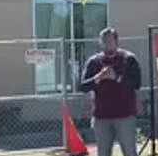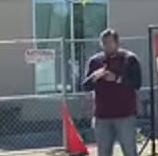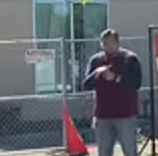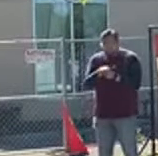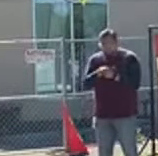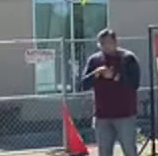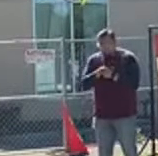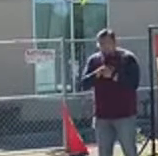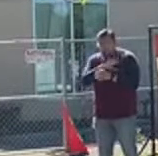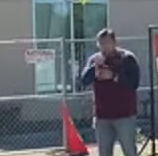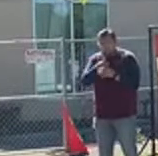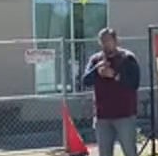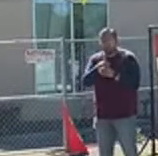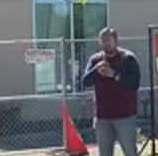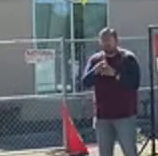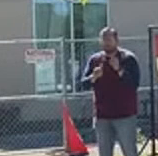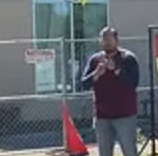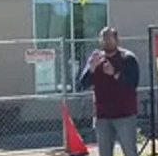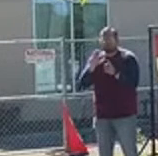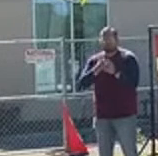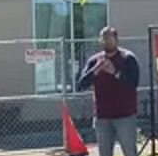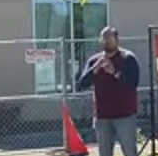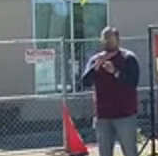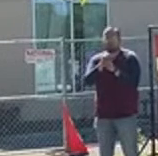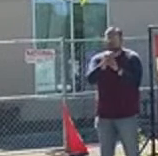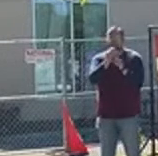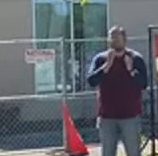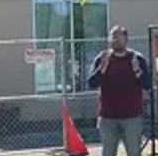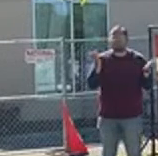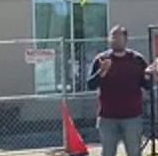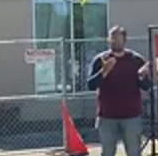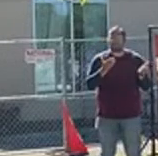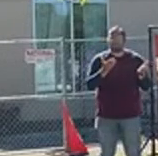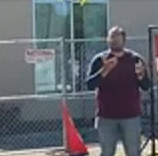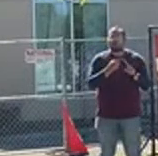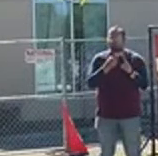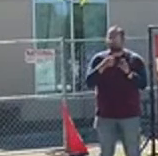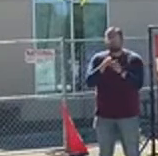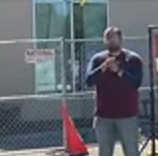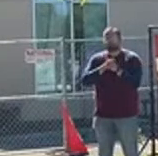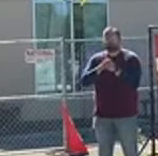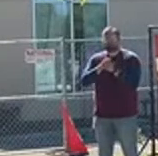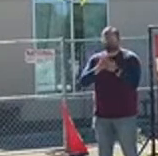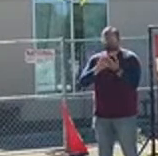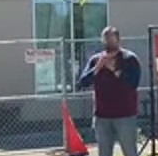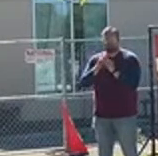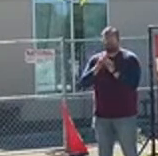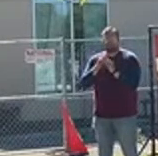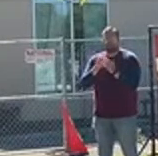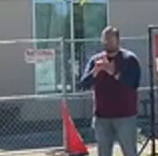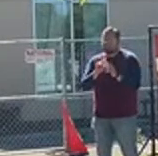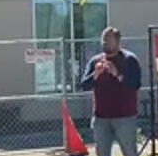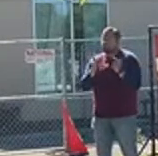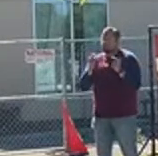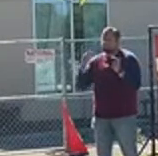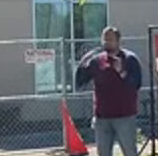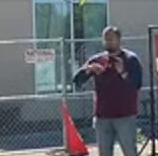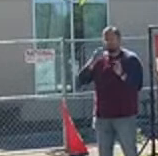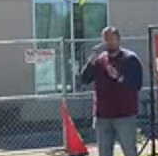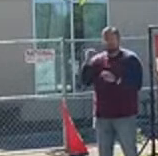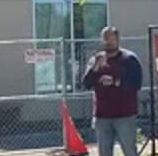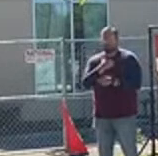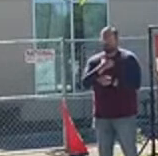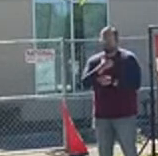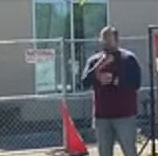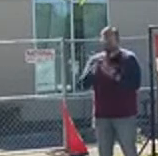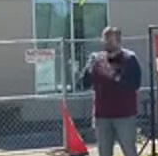involvement standpoint, the majority of our trades that'll be on this project come from the local community. That's a huge win for us. It's a huge